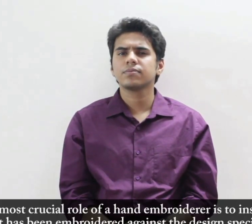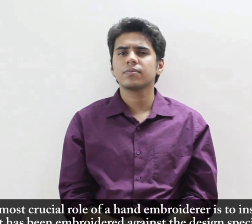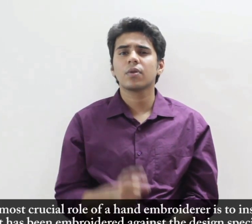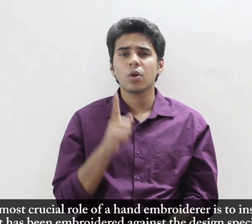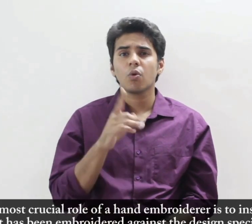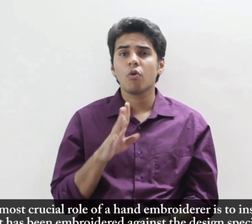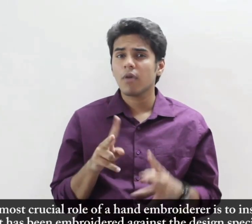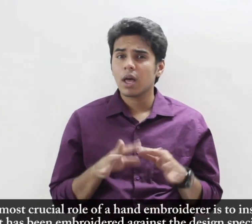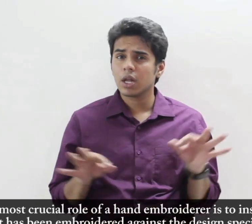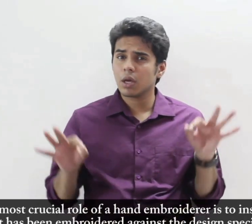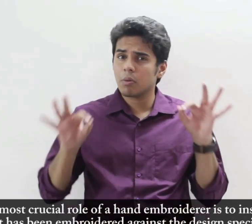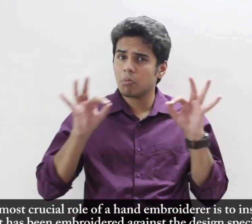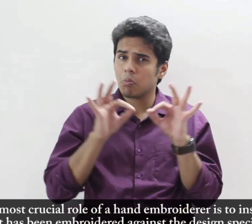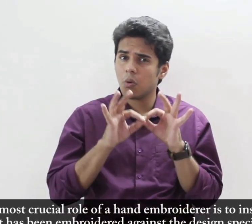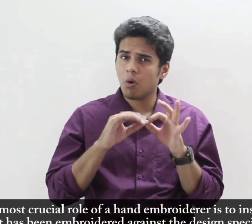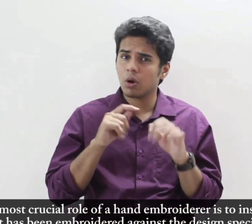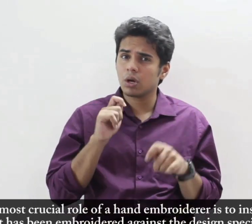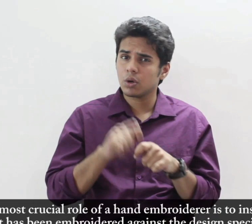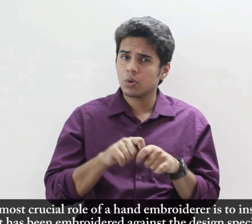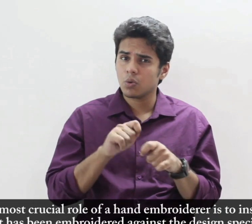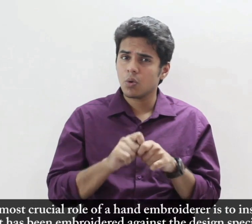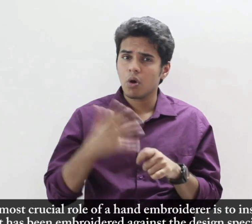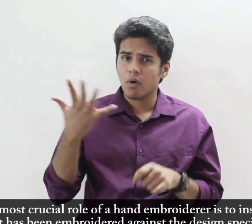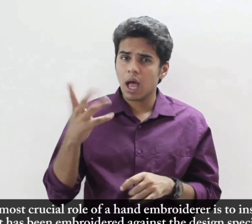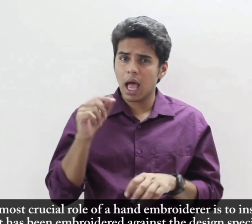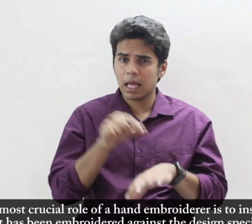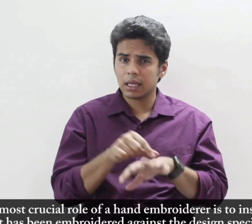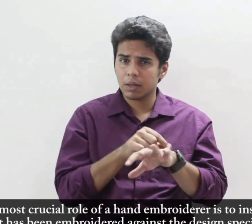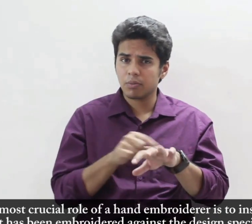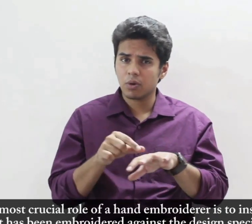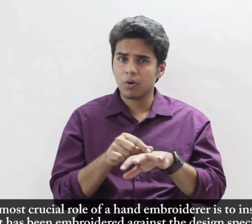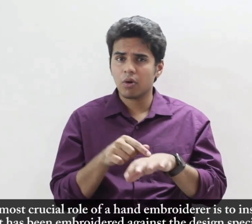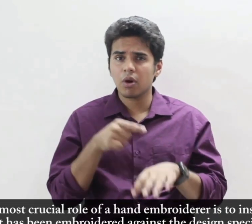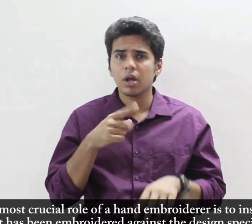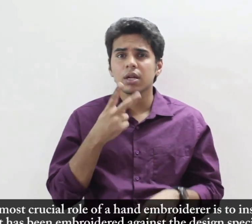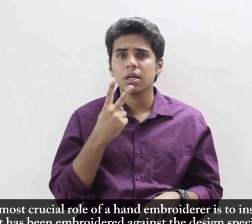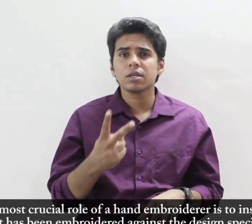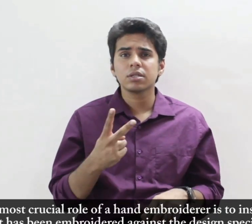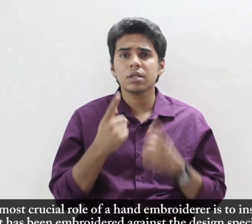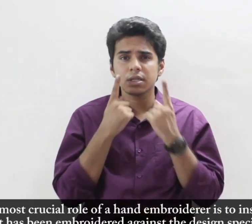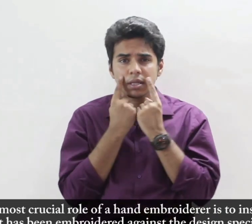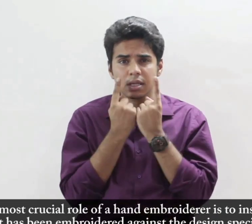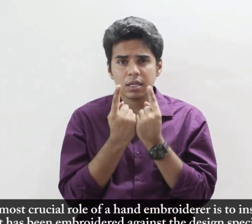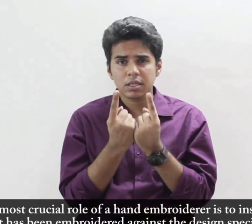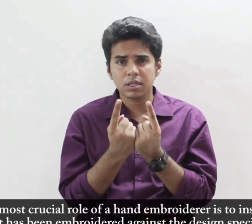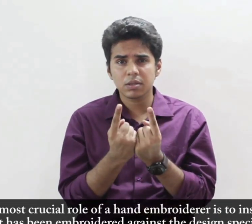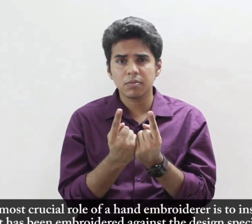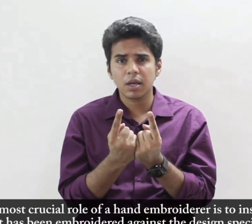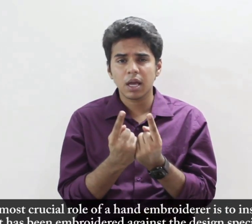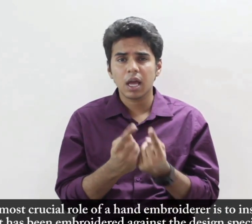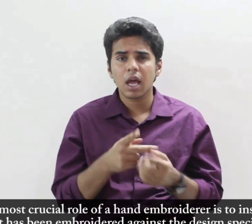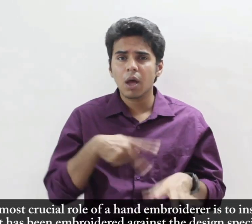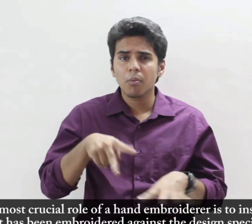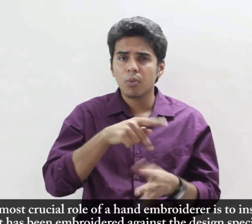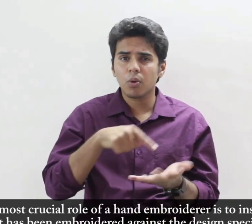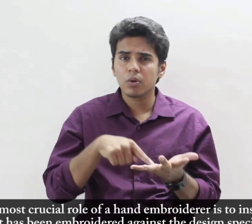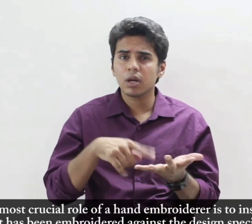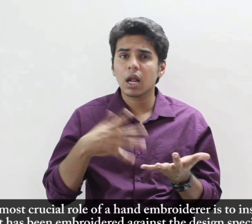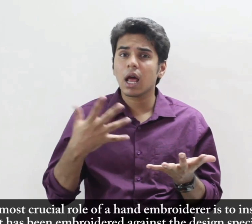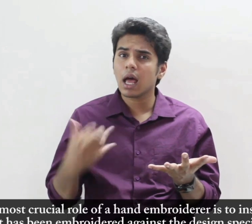One of the most crucial role of a hand embroiderer is to inspect the product that has been embroidered against the